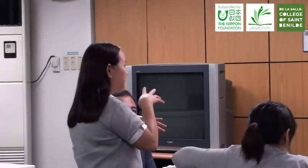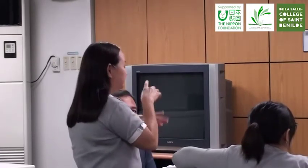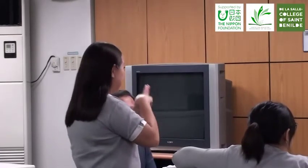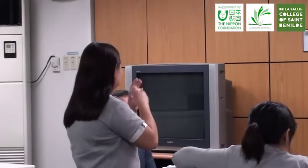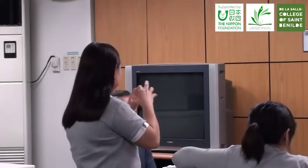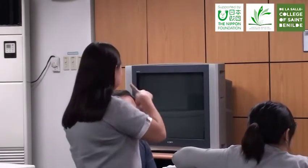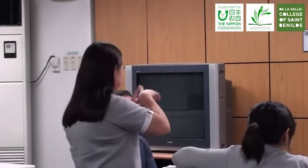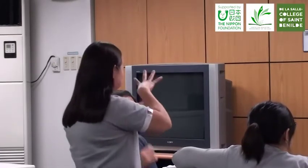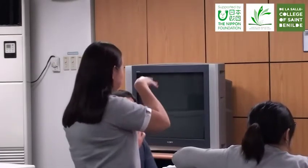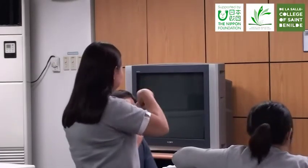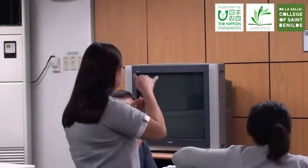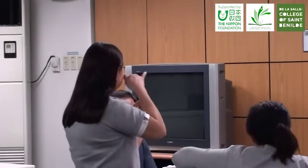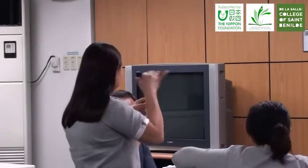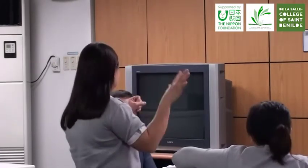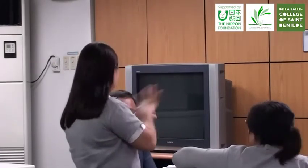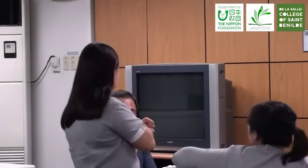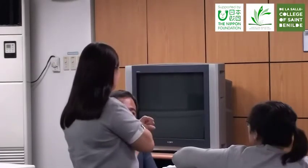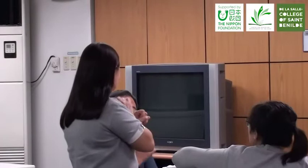Lab.